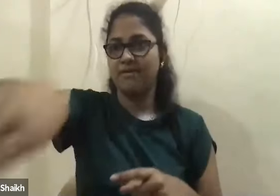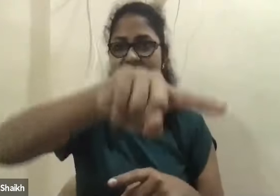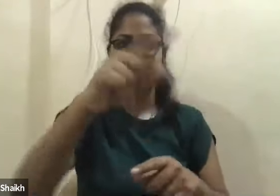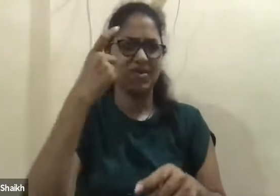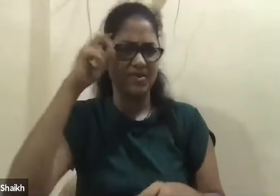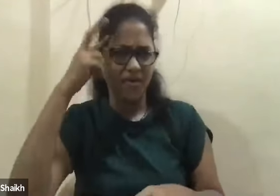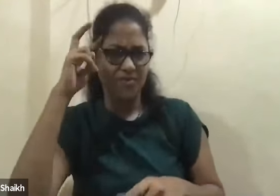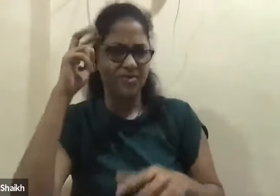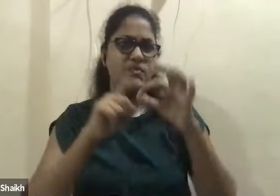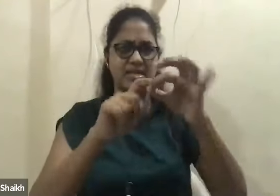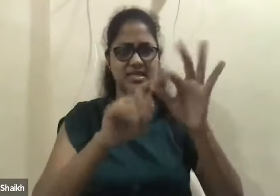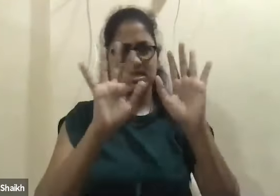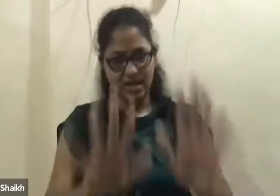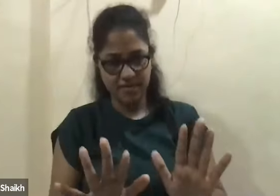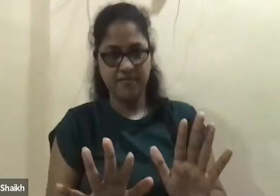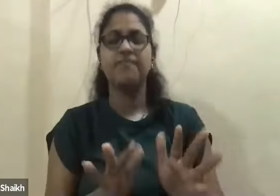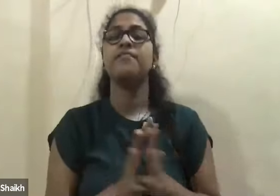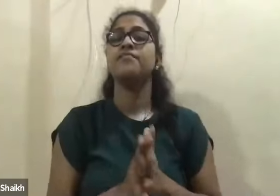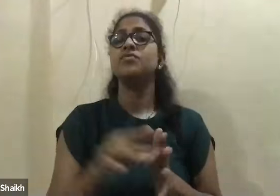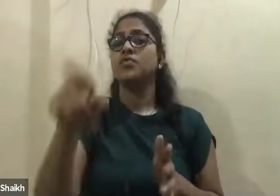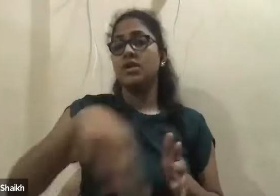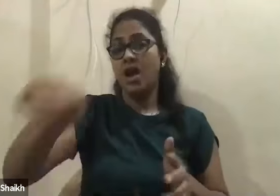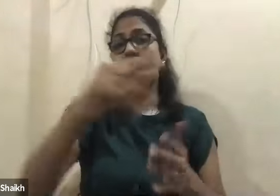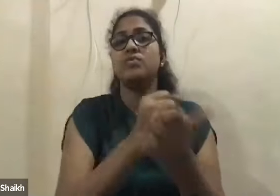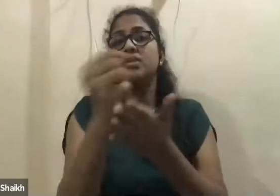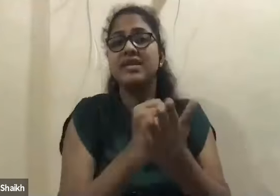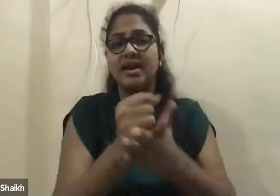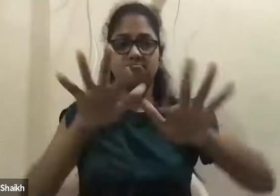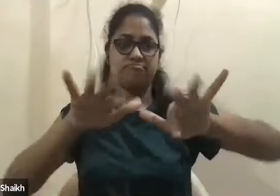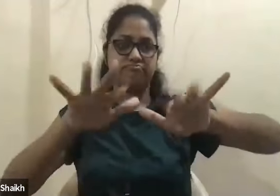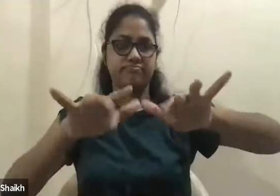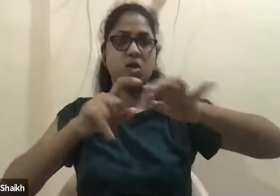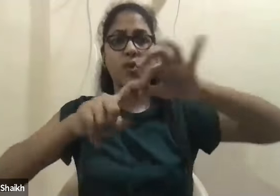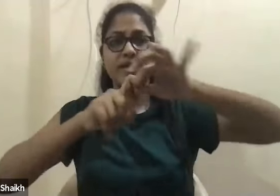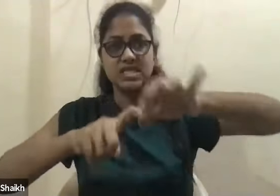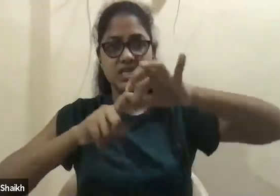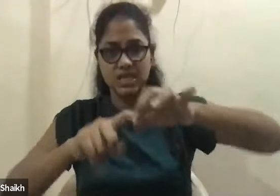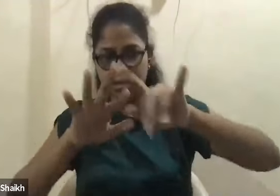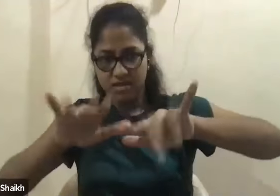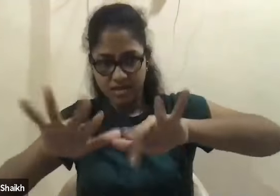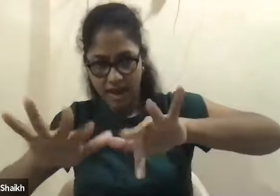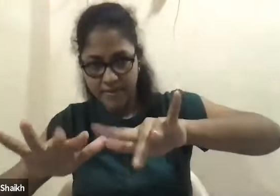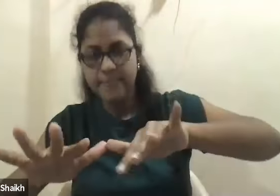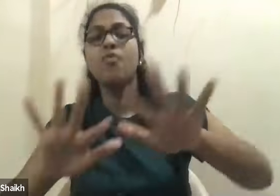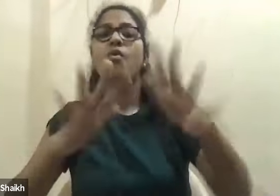request all the participants to, type in the questions, or you can raise your hand so we know that you have a question and we can take it